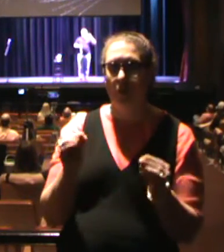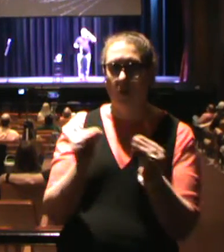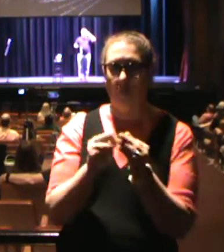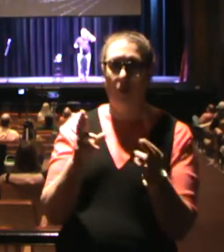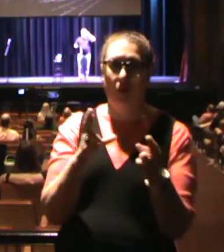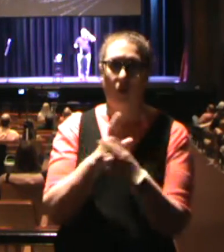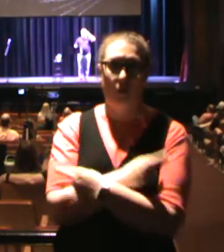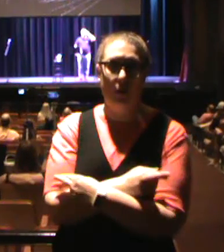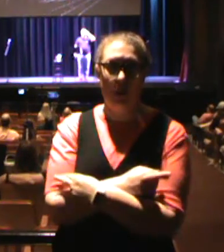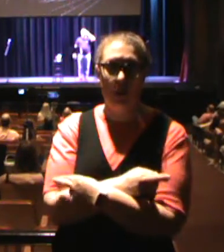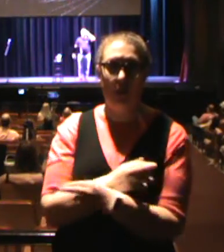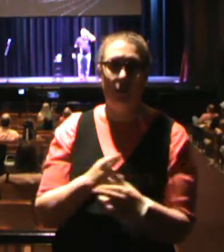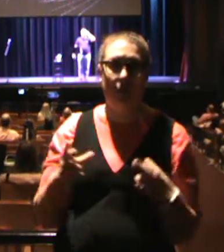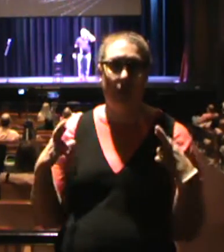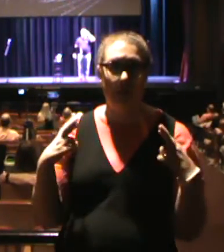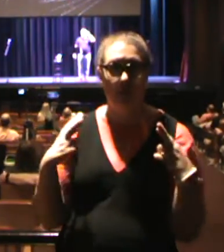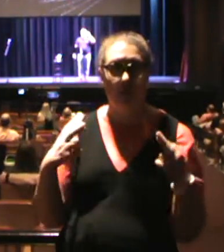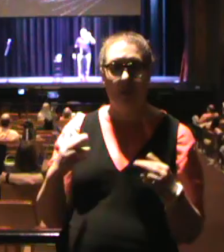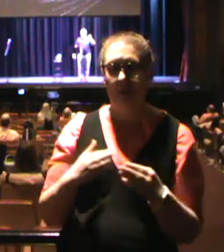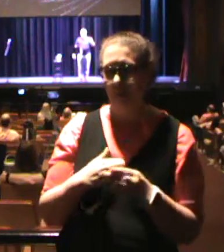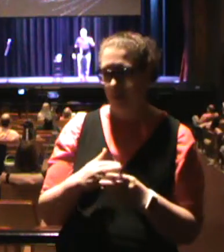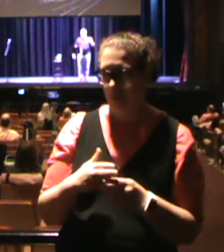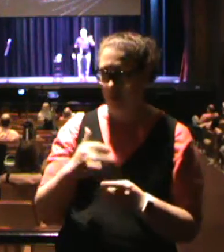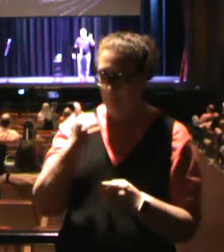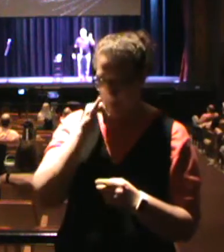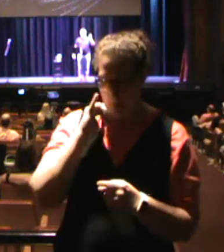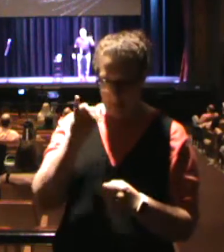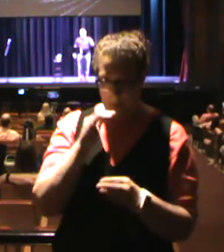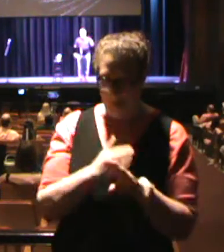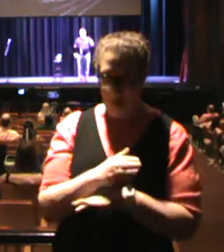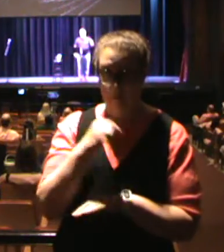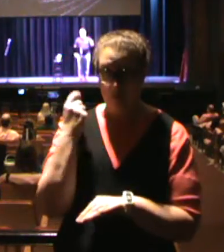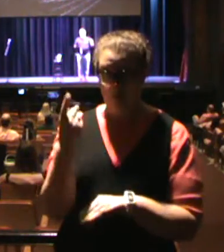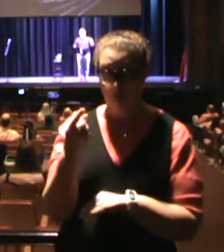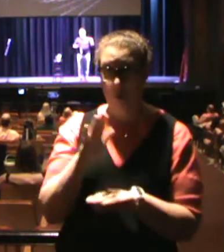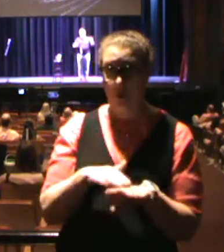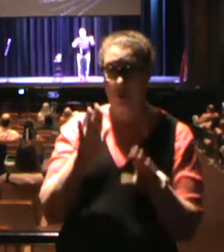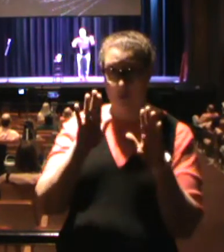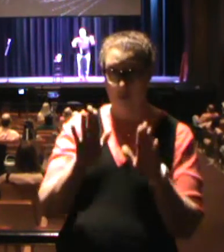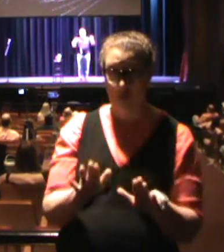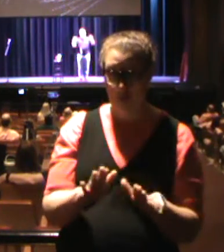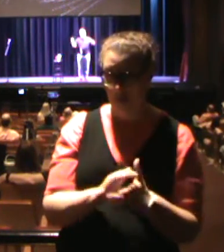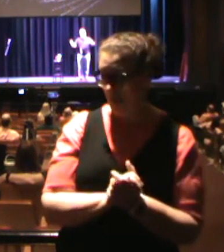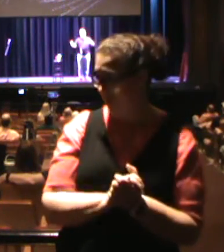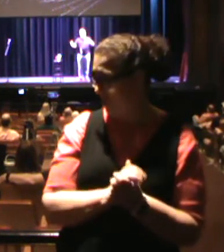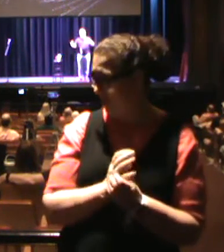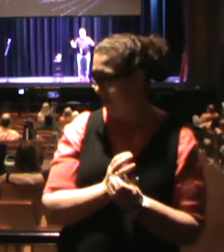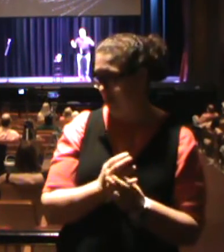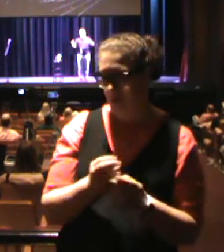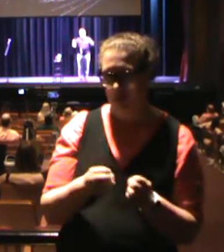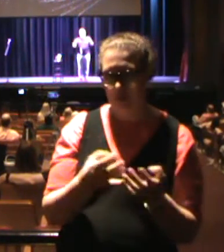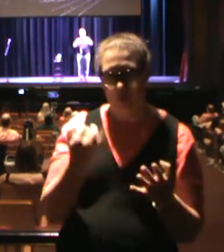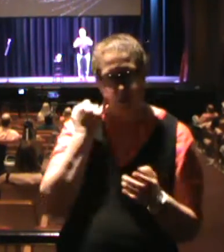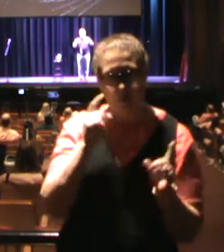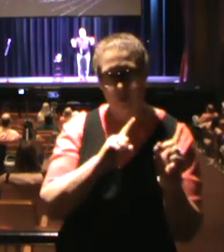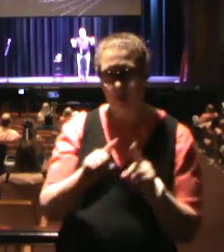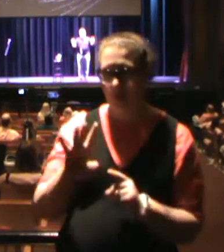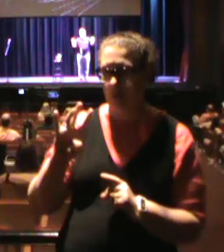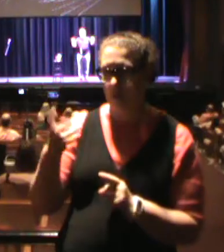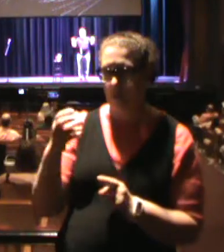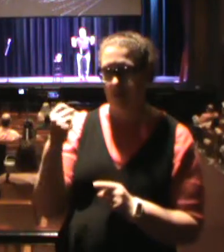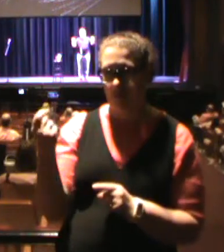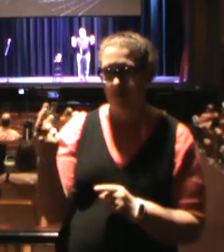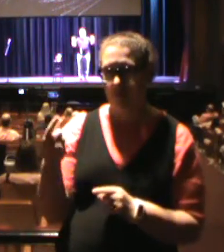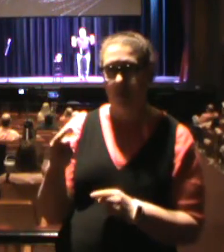start to have alcohol after 1 o'clock on Sundays. And so if you walked into 7-Eleven, there was